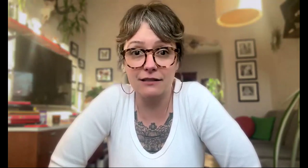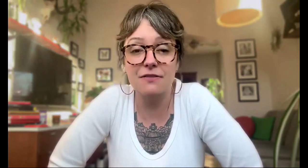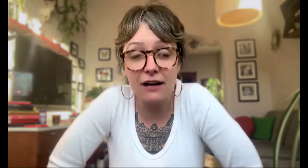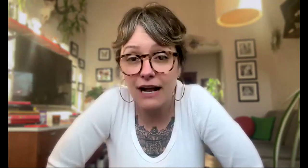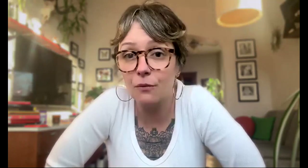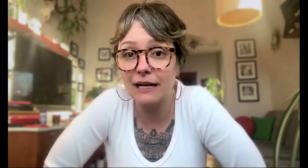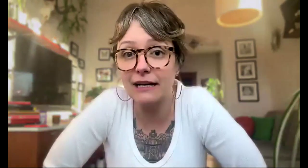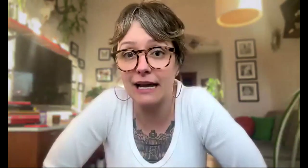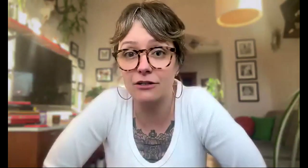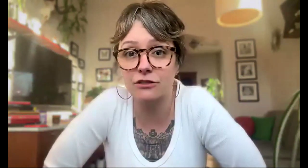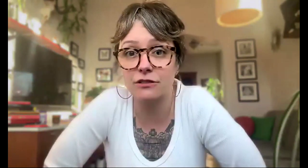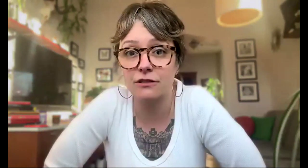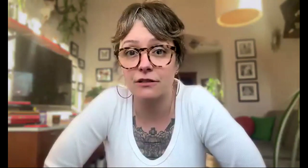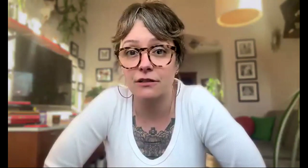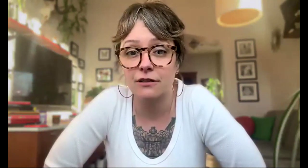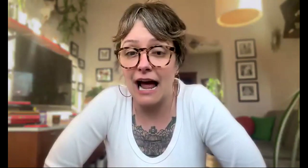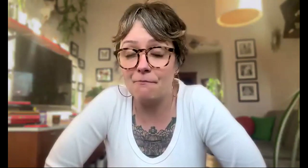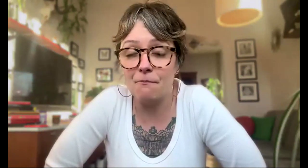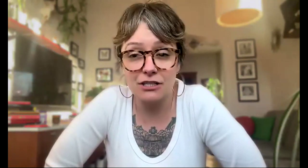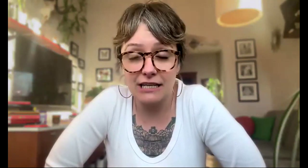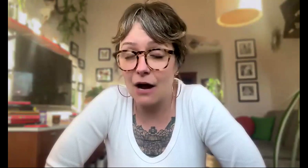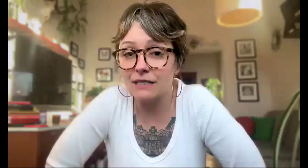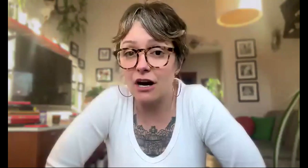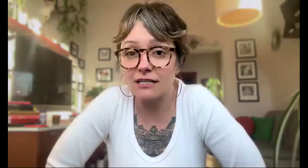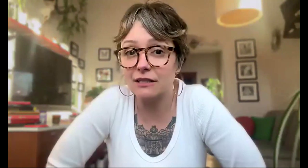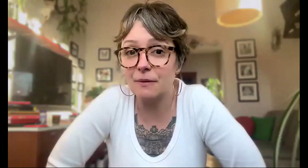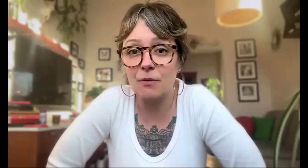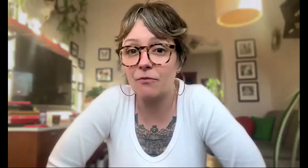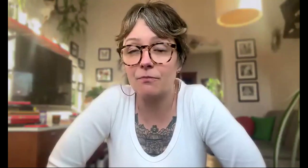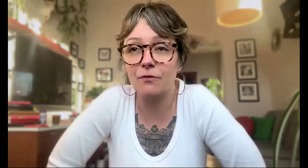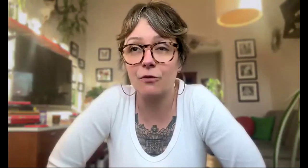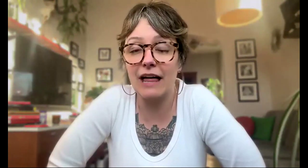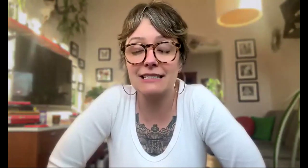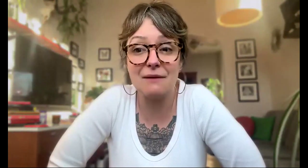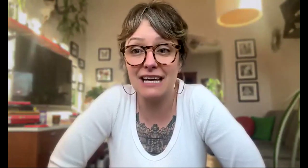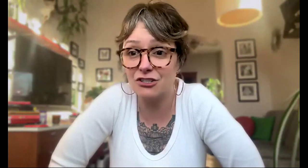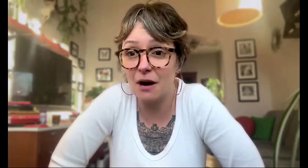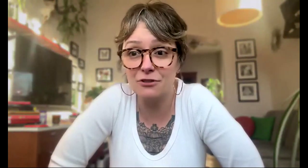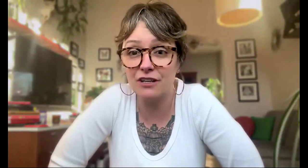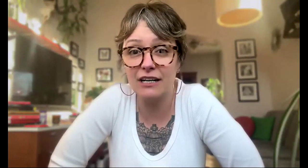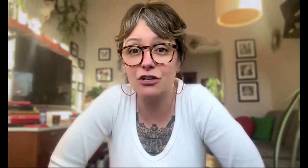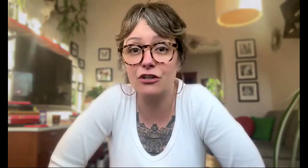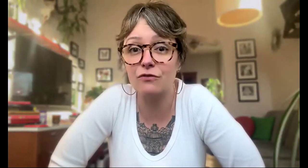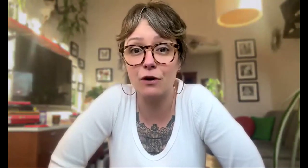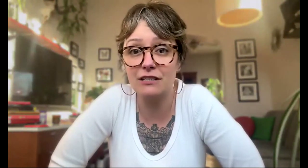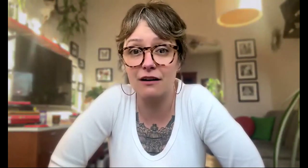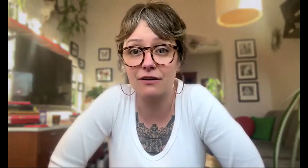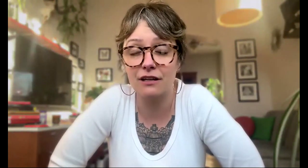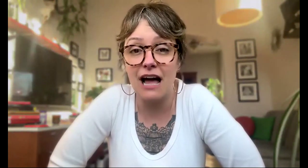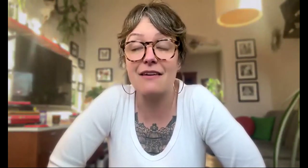hand, they're now re-engaged. And much like how we talked a little bit about before last time, it's your opportunity to turn your voice off. And